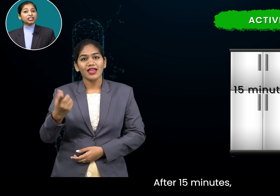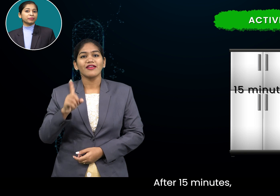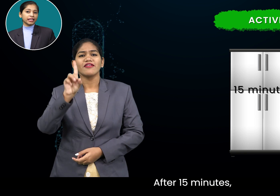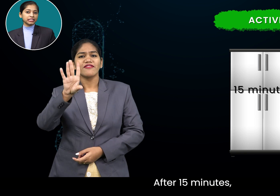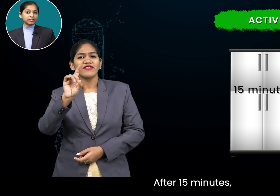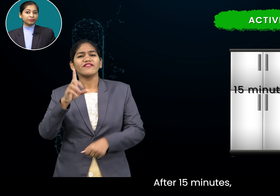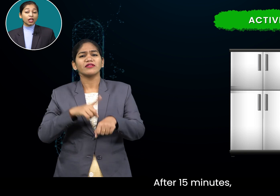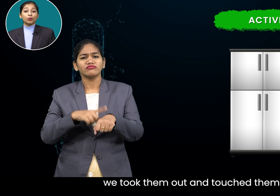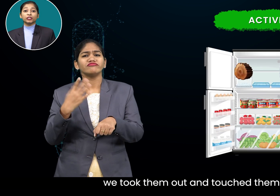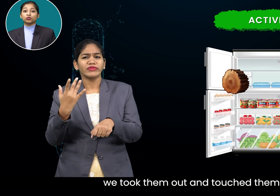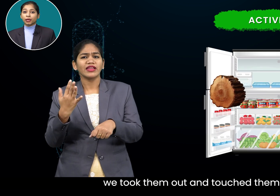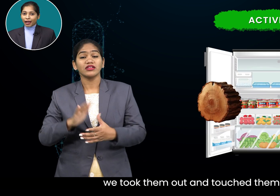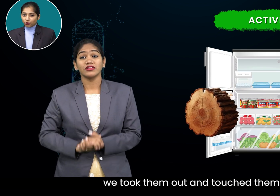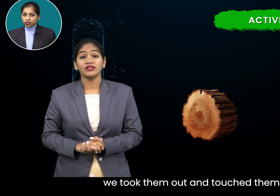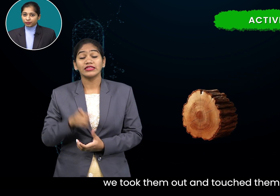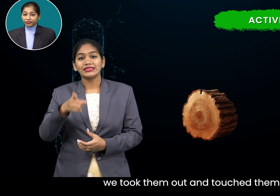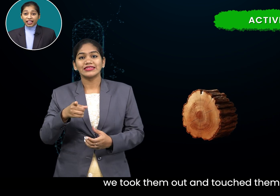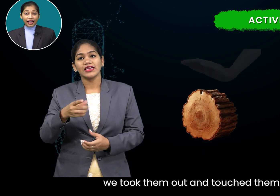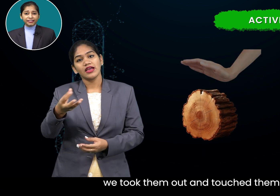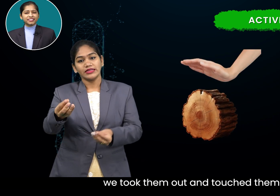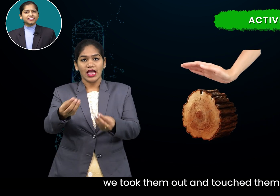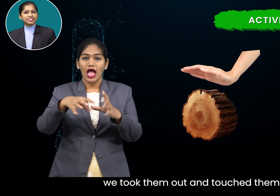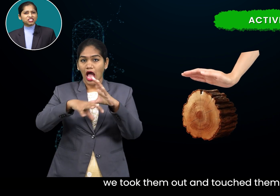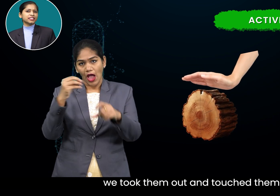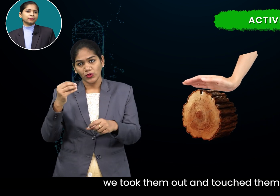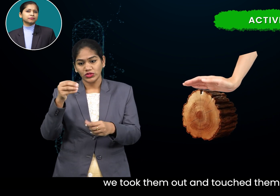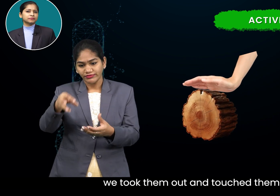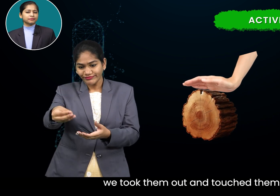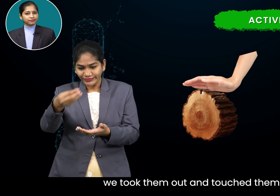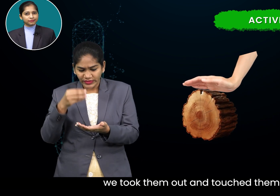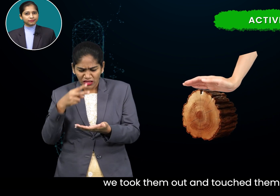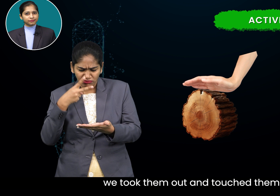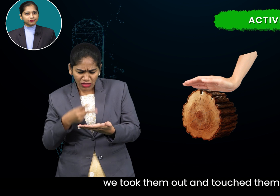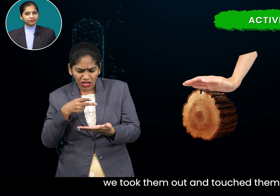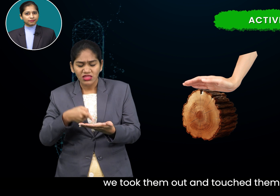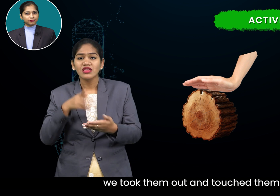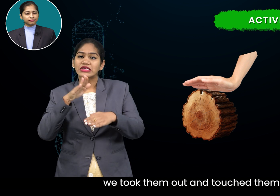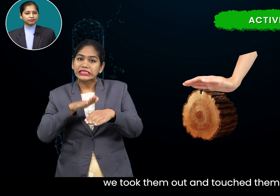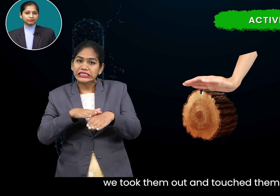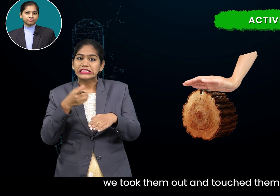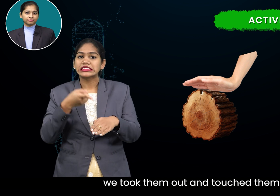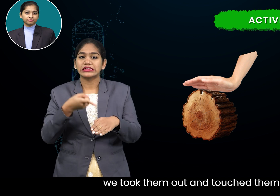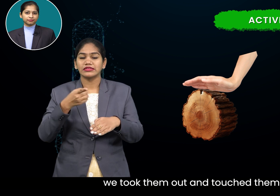After 15 minutes, we took them out and touched them.